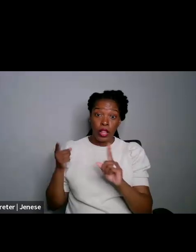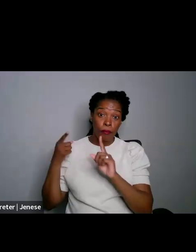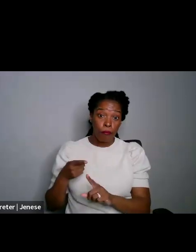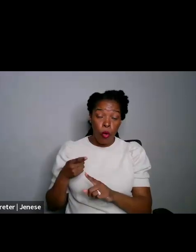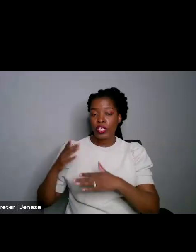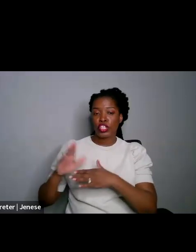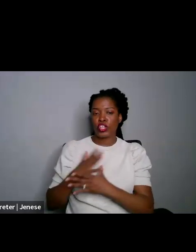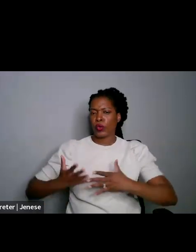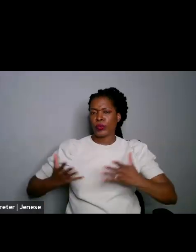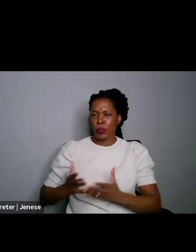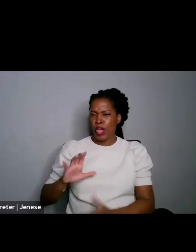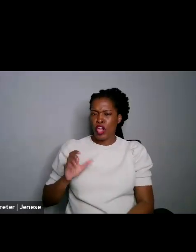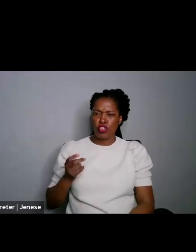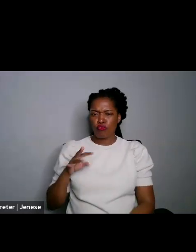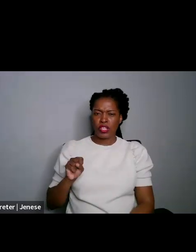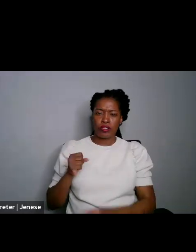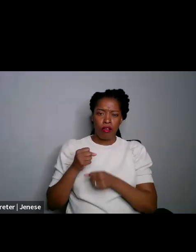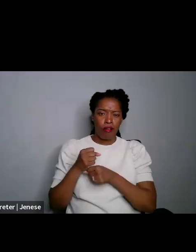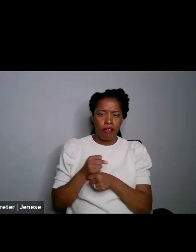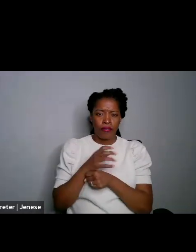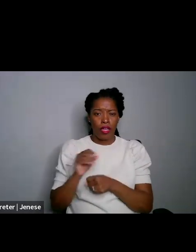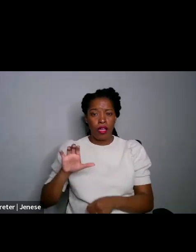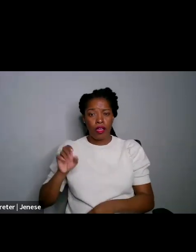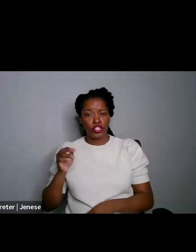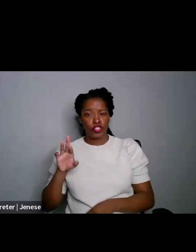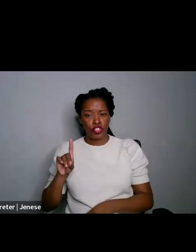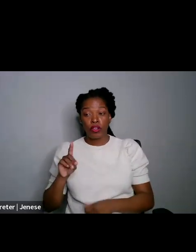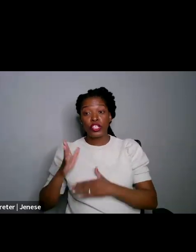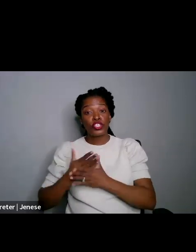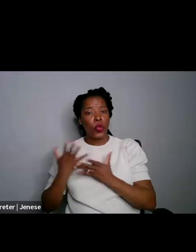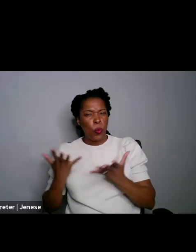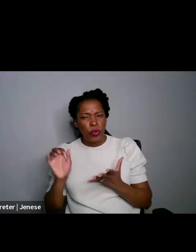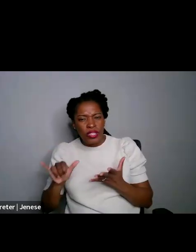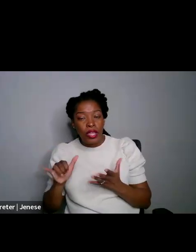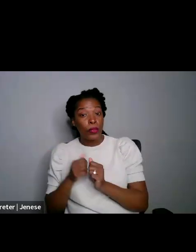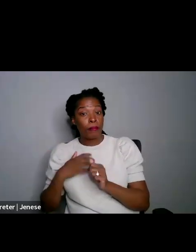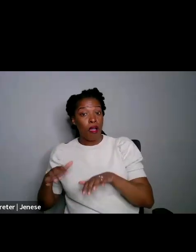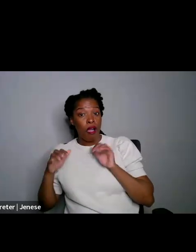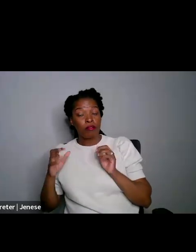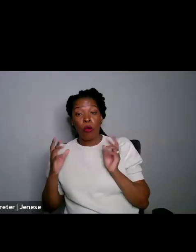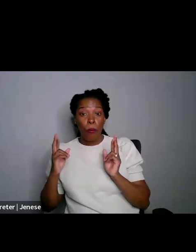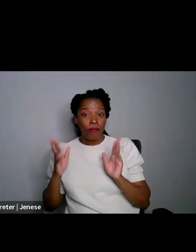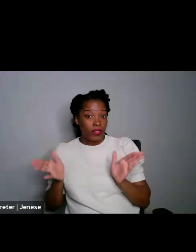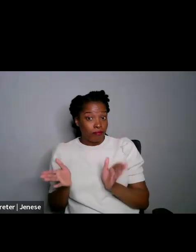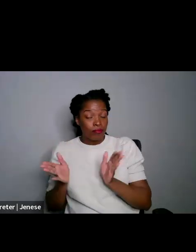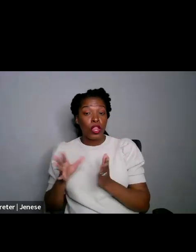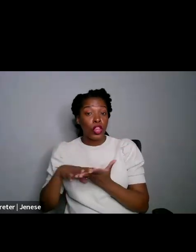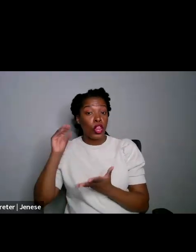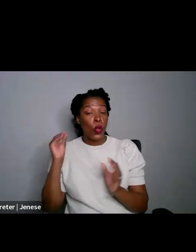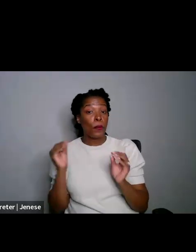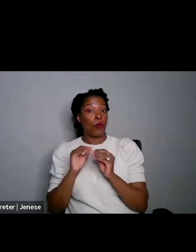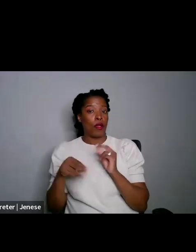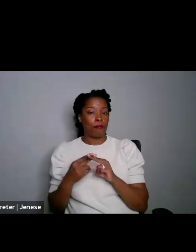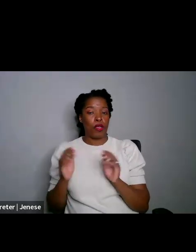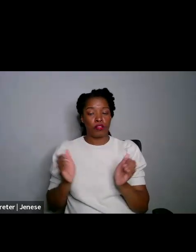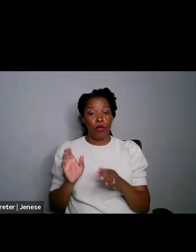is with our audience and hopefully inspire them to learn more about the Small Business Hub at NDI and what we do to support small business owners